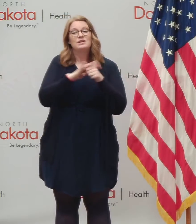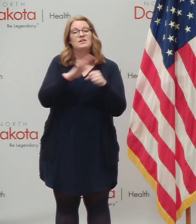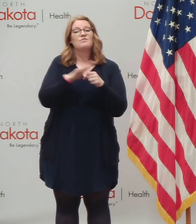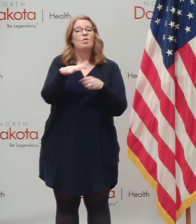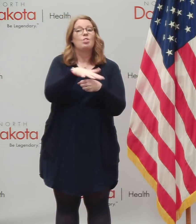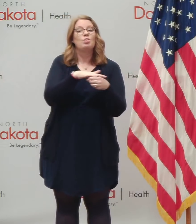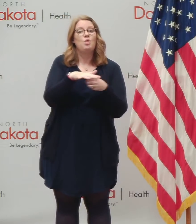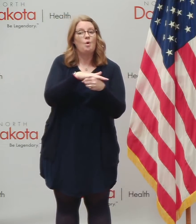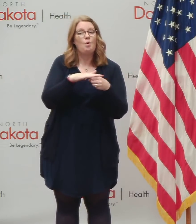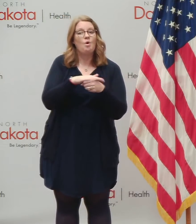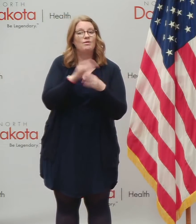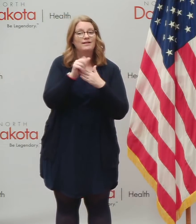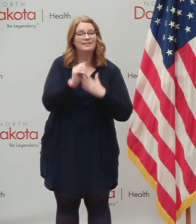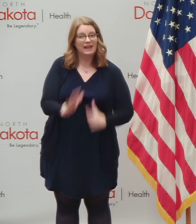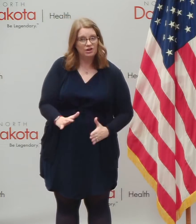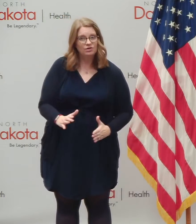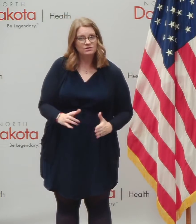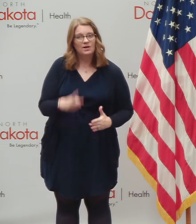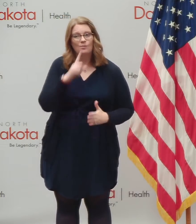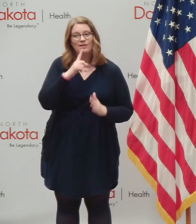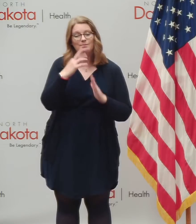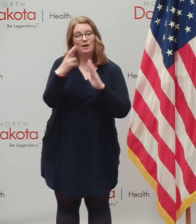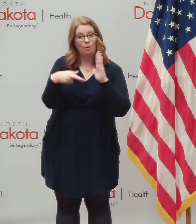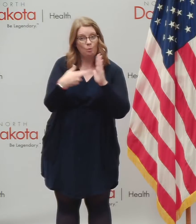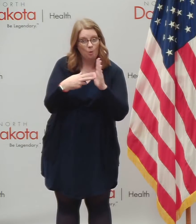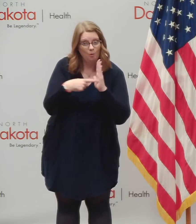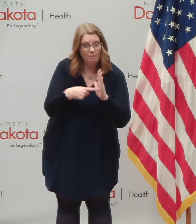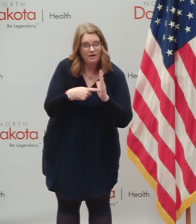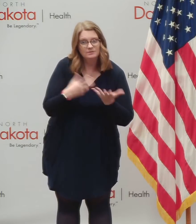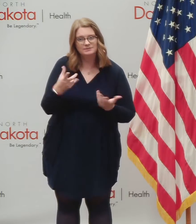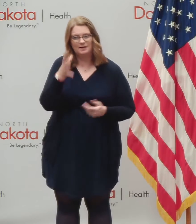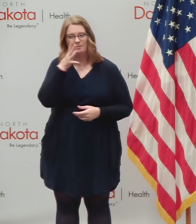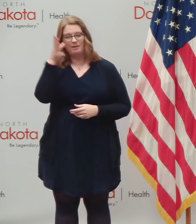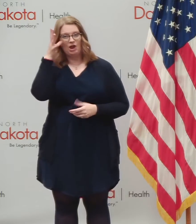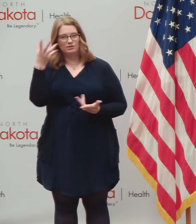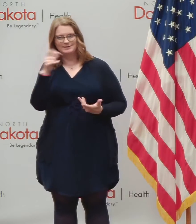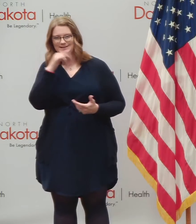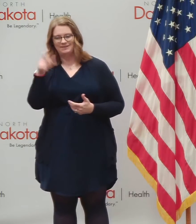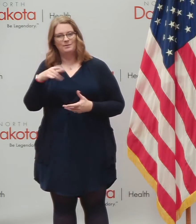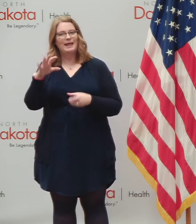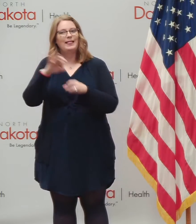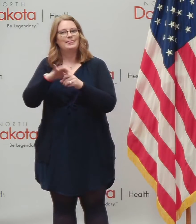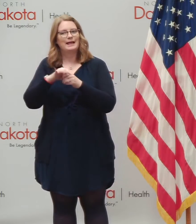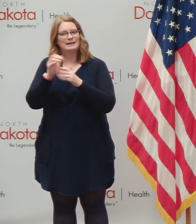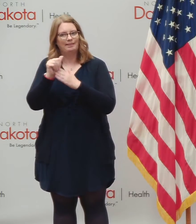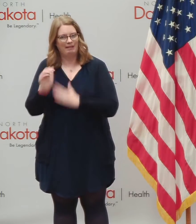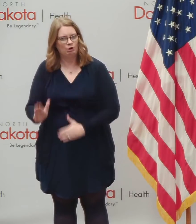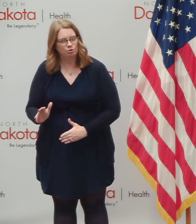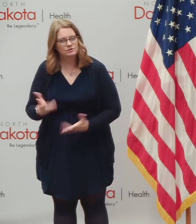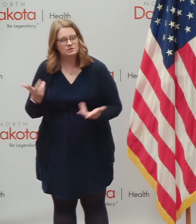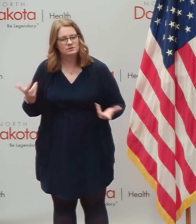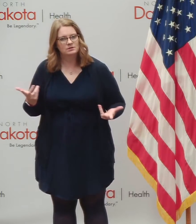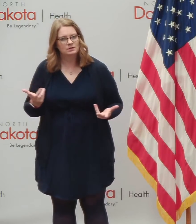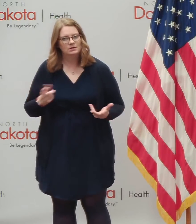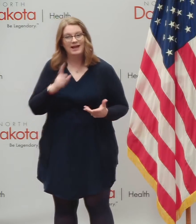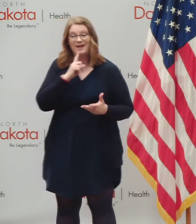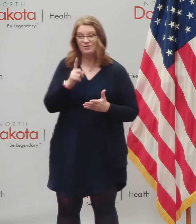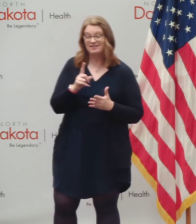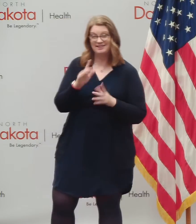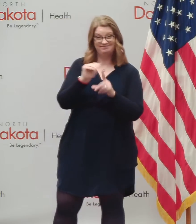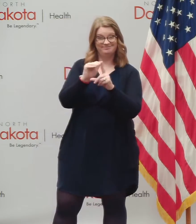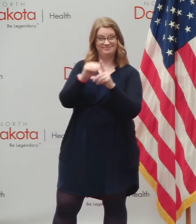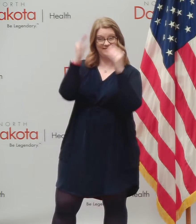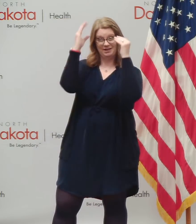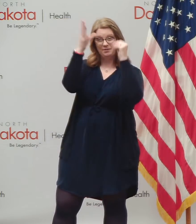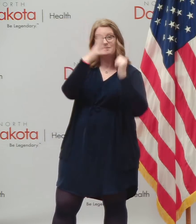leaders leading the charge, setting the pace, being role models. Parents, doesn't have to be elected leaders. Parents can be. I mean, I've talked to parents that say,